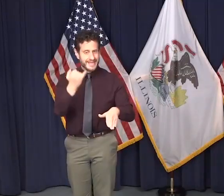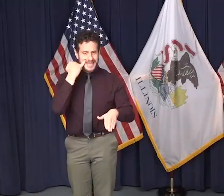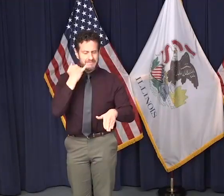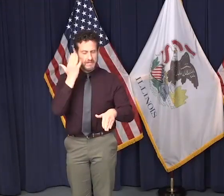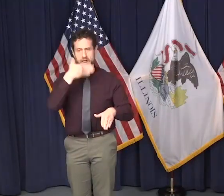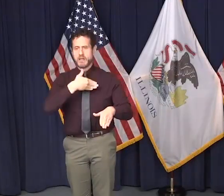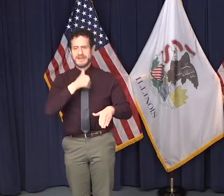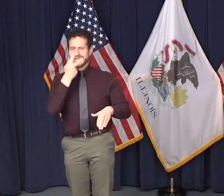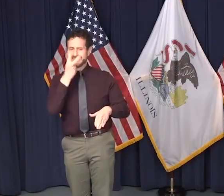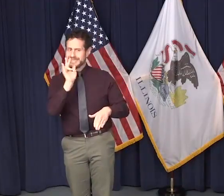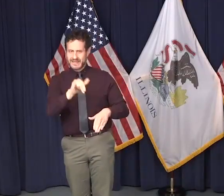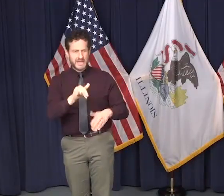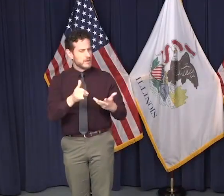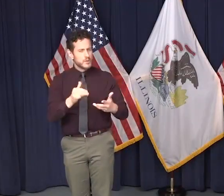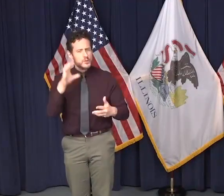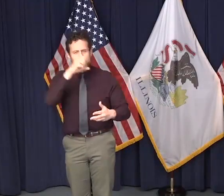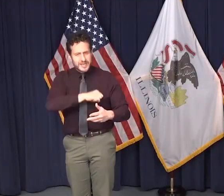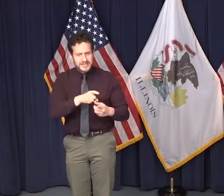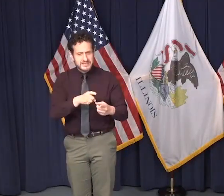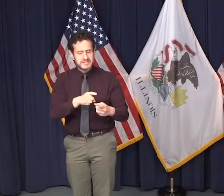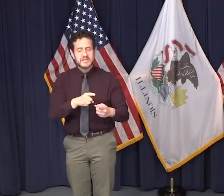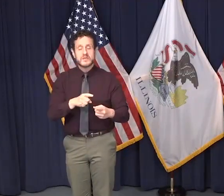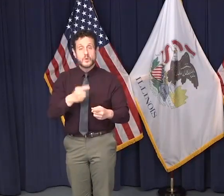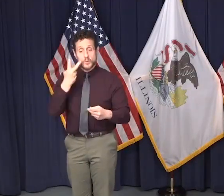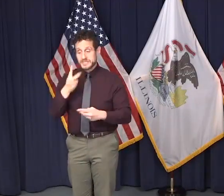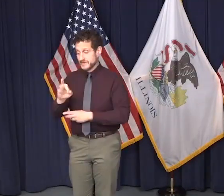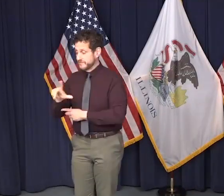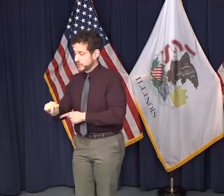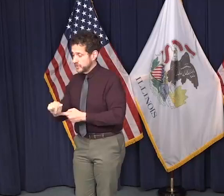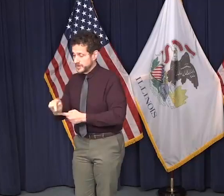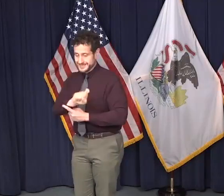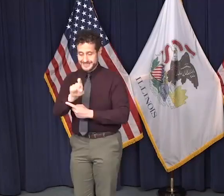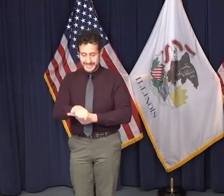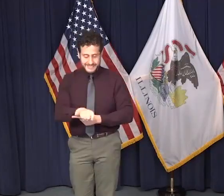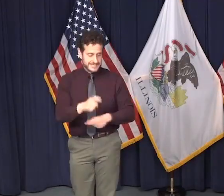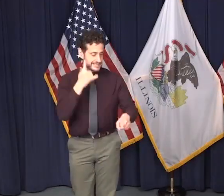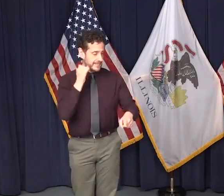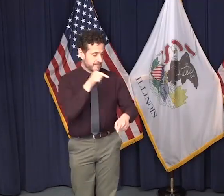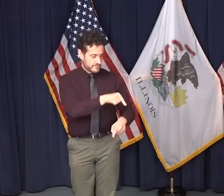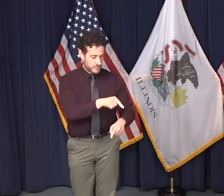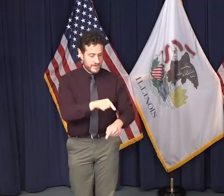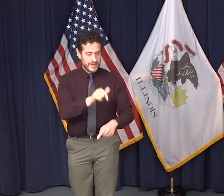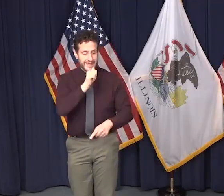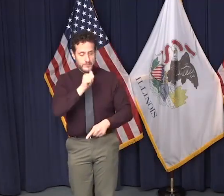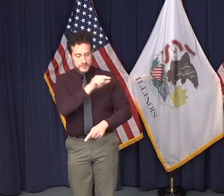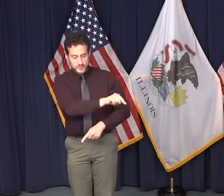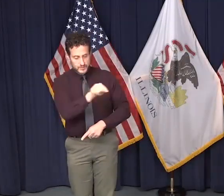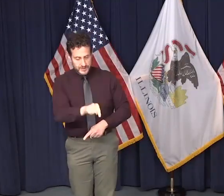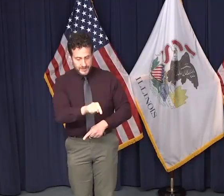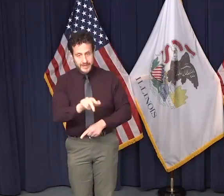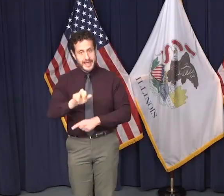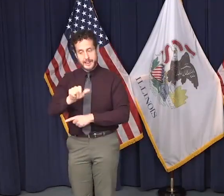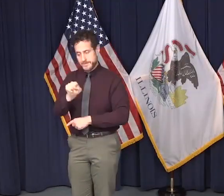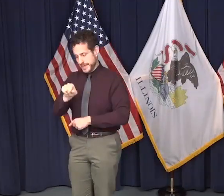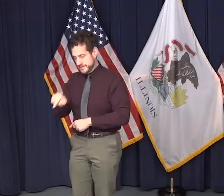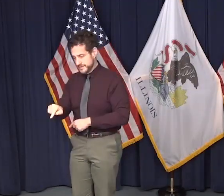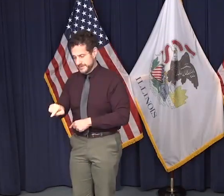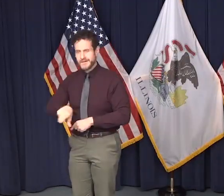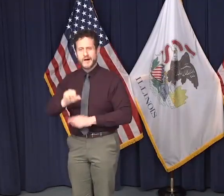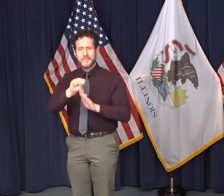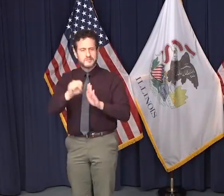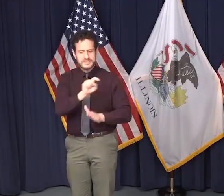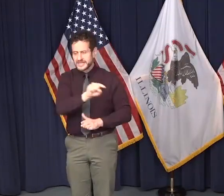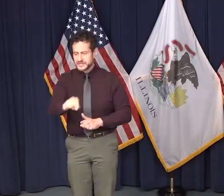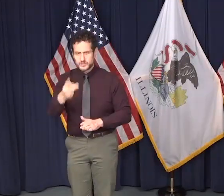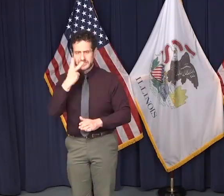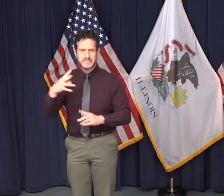we see it in places like Florida and Texas, California, Arizona, and Alabama, and other places.